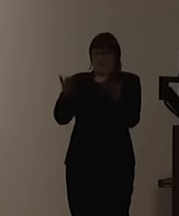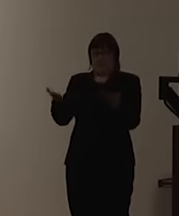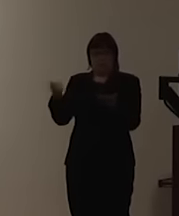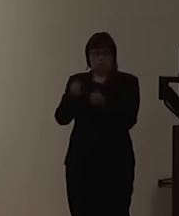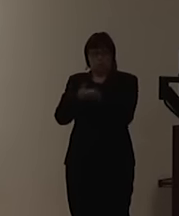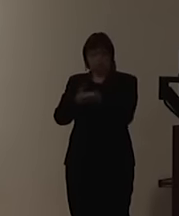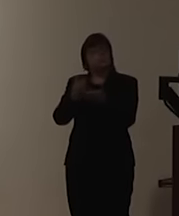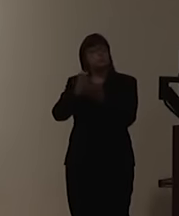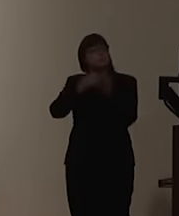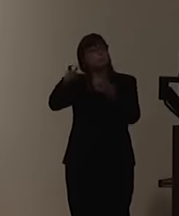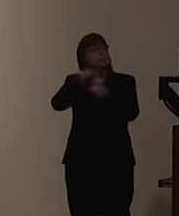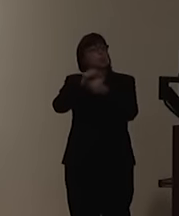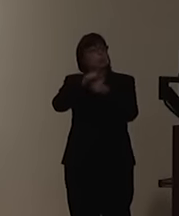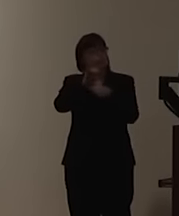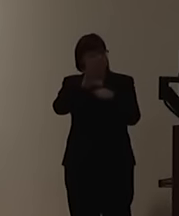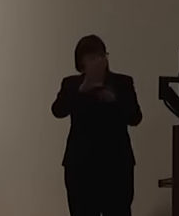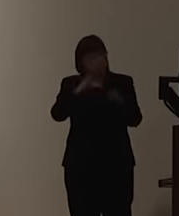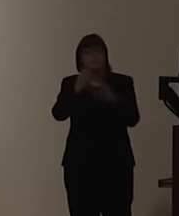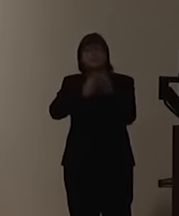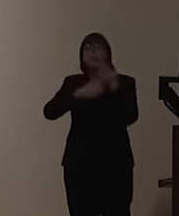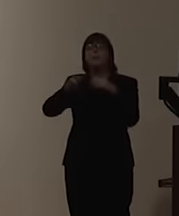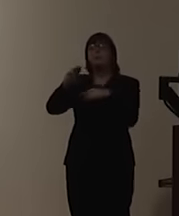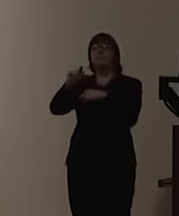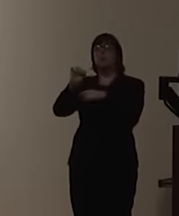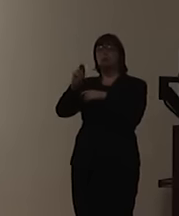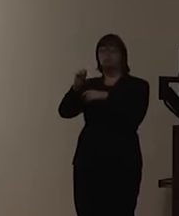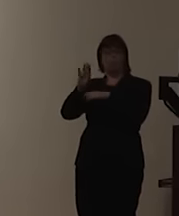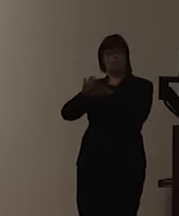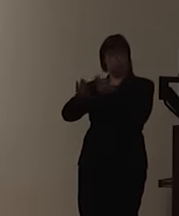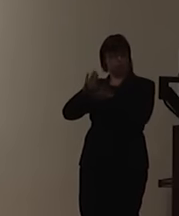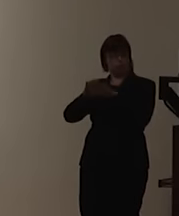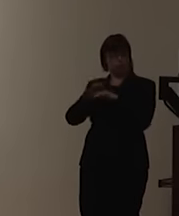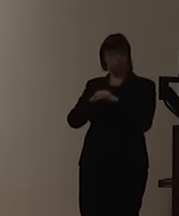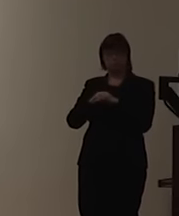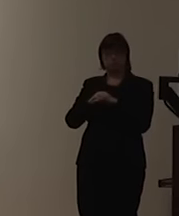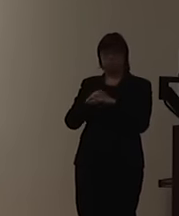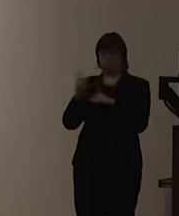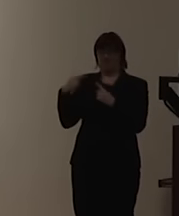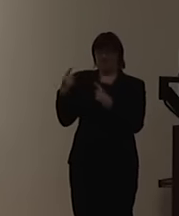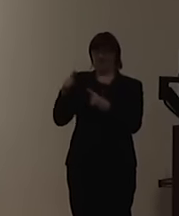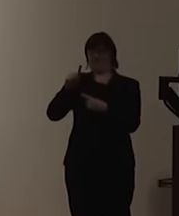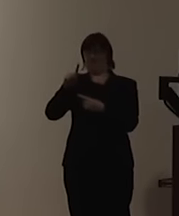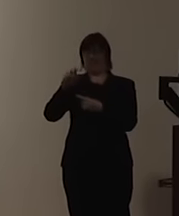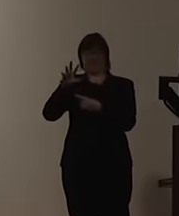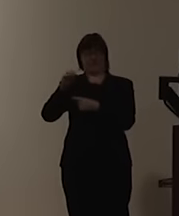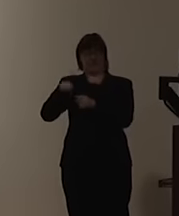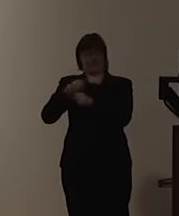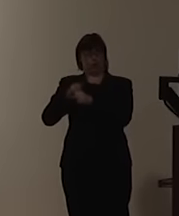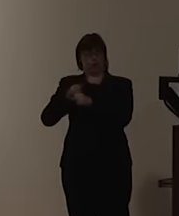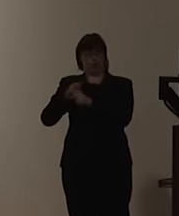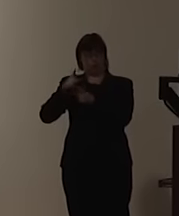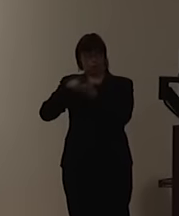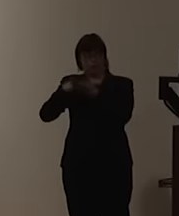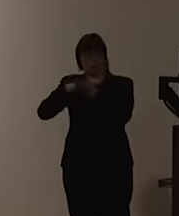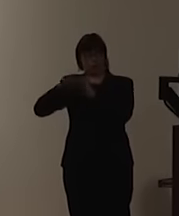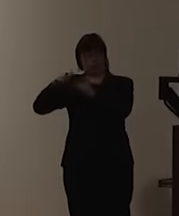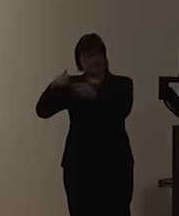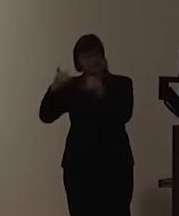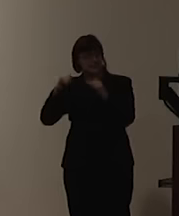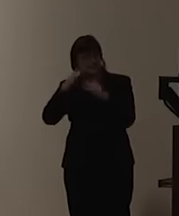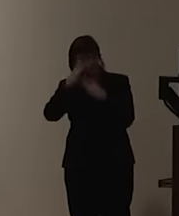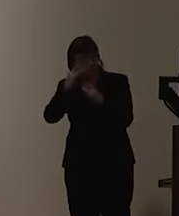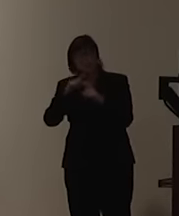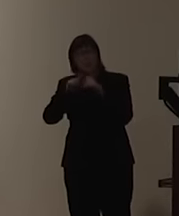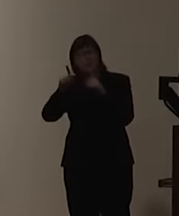into microbiology, still an interesting field after 150 years, but you need the stuff, you need